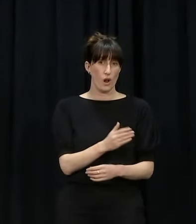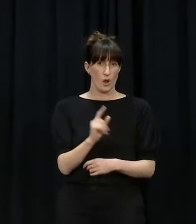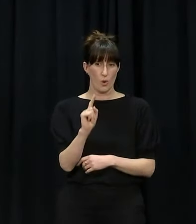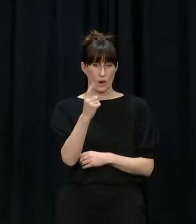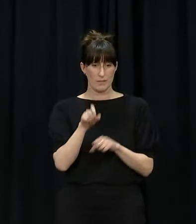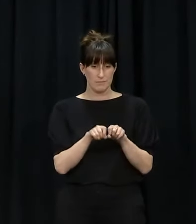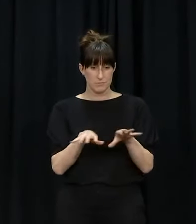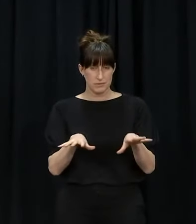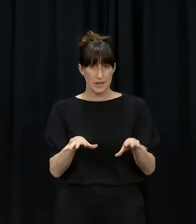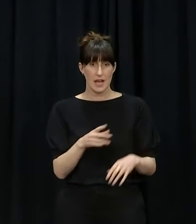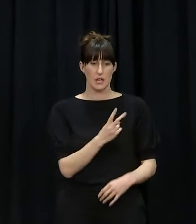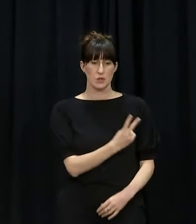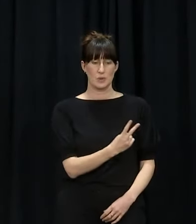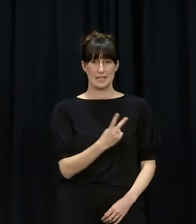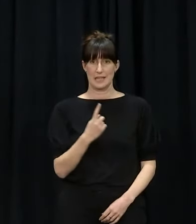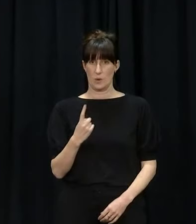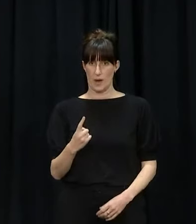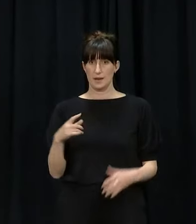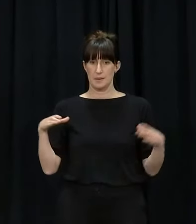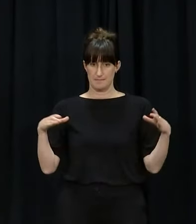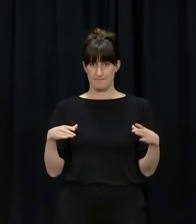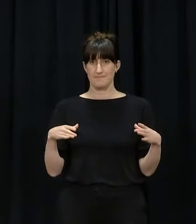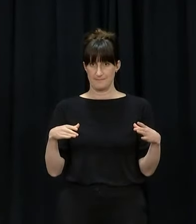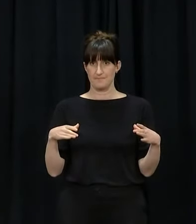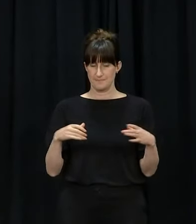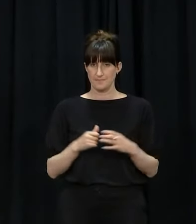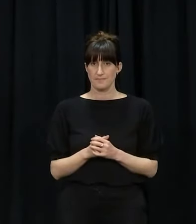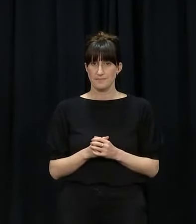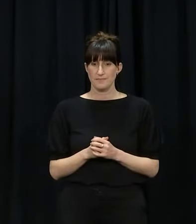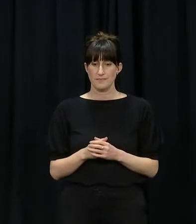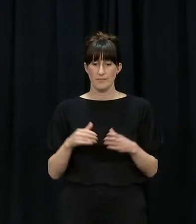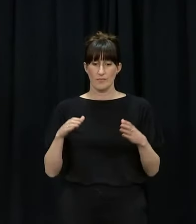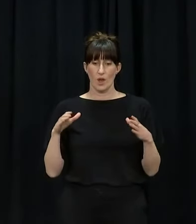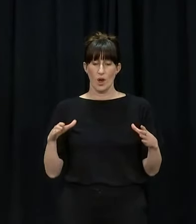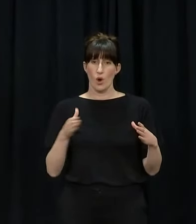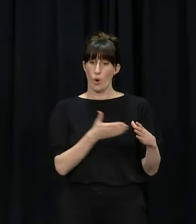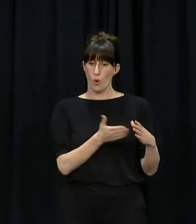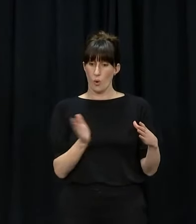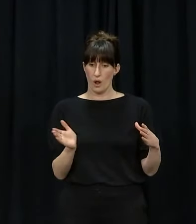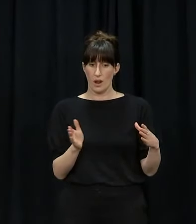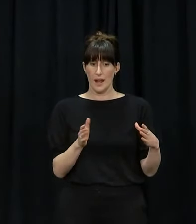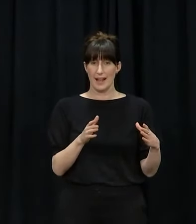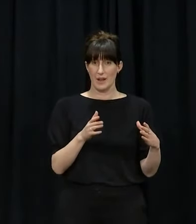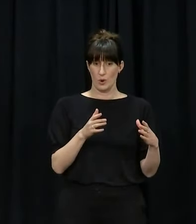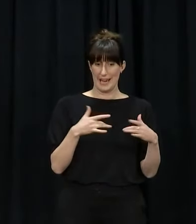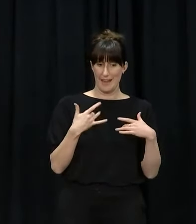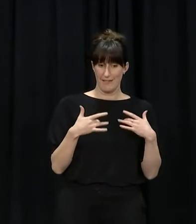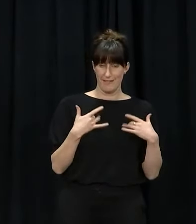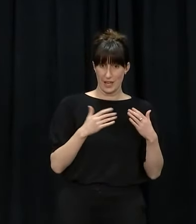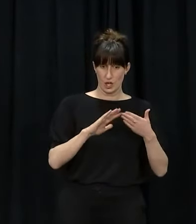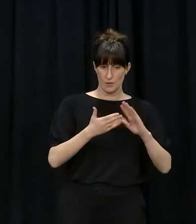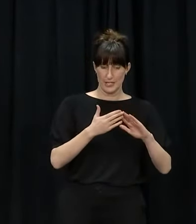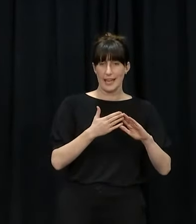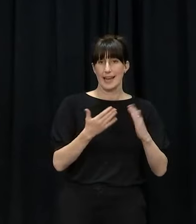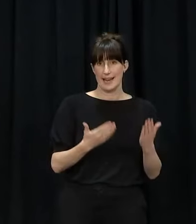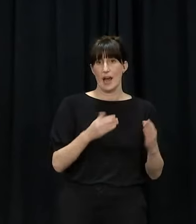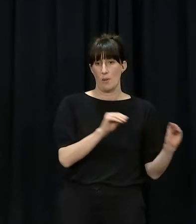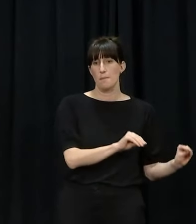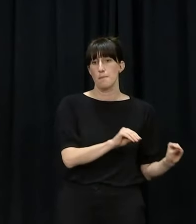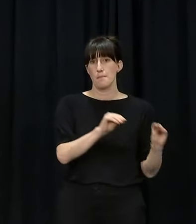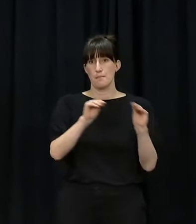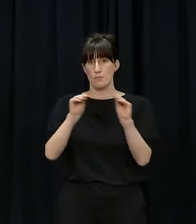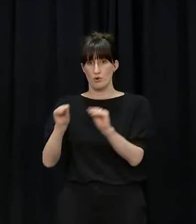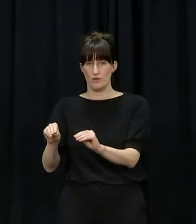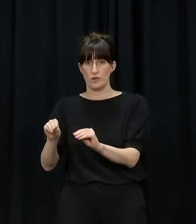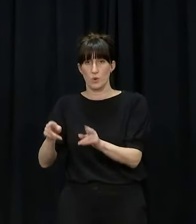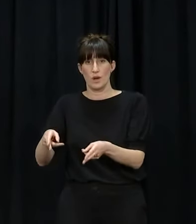to 21. All of these cases here in the community are being transferred safely to the Auckland Quarantine Facility or are